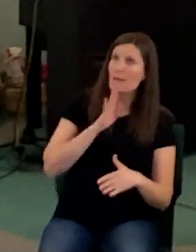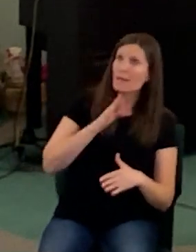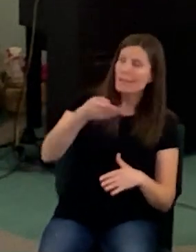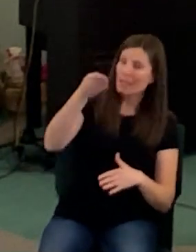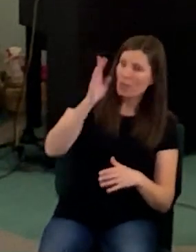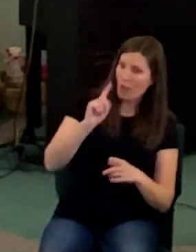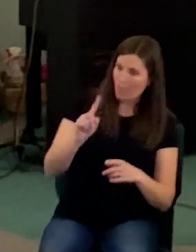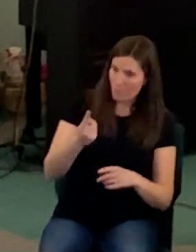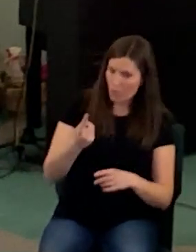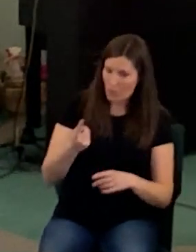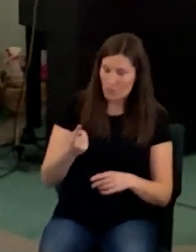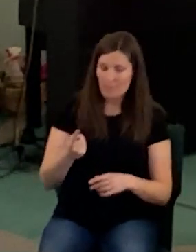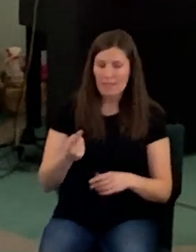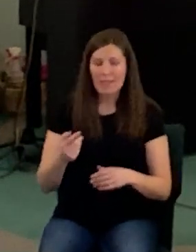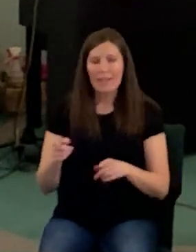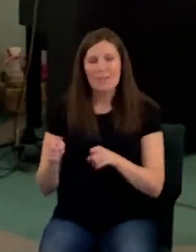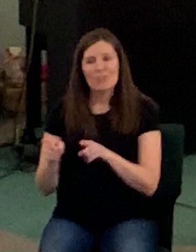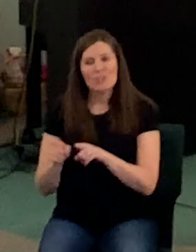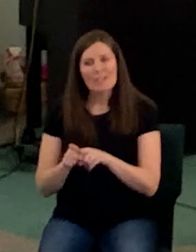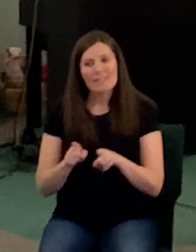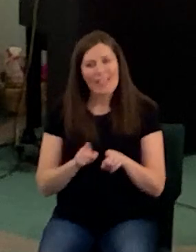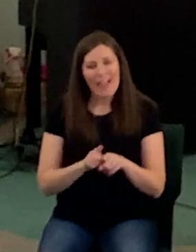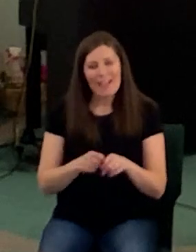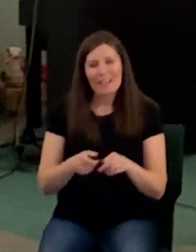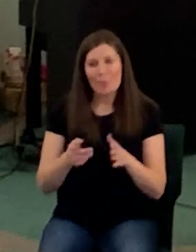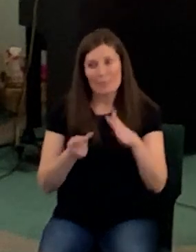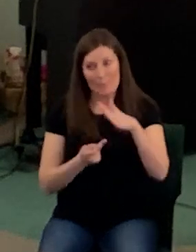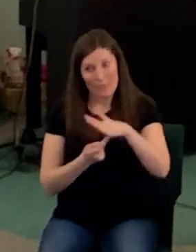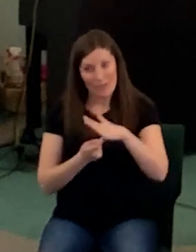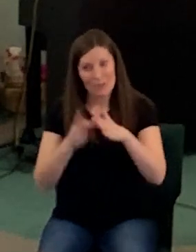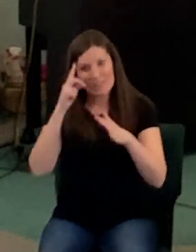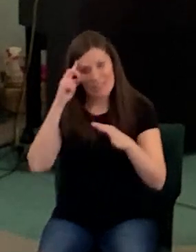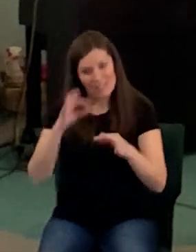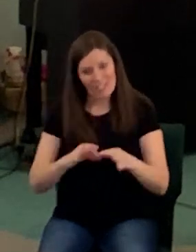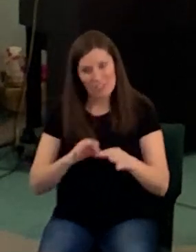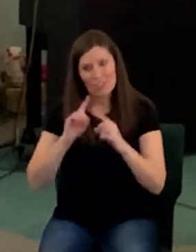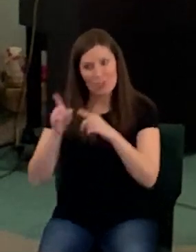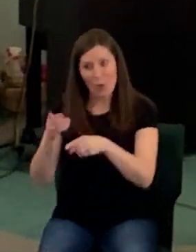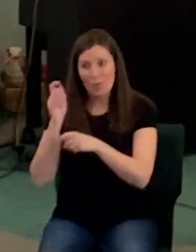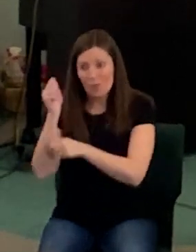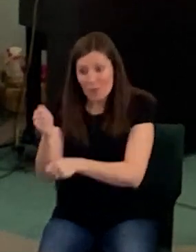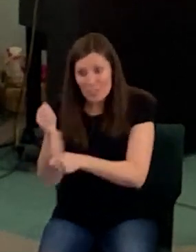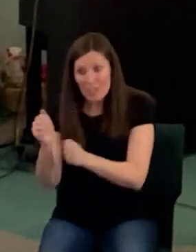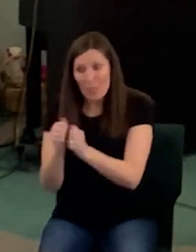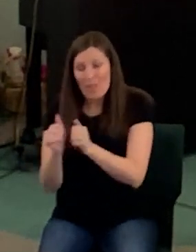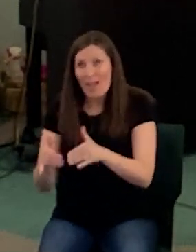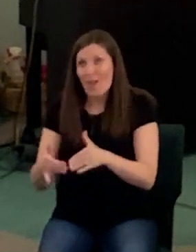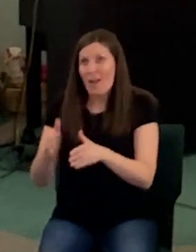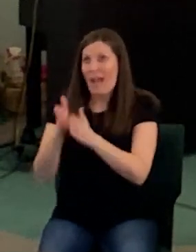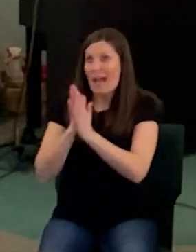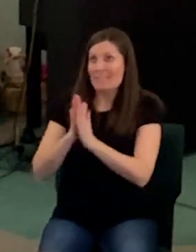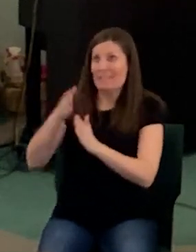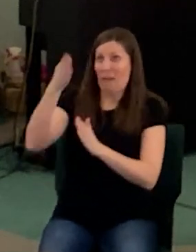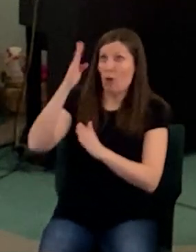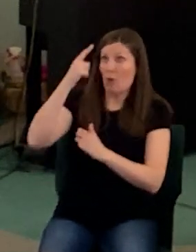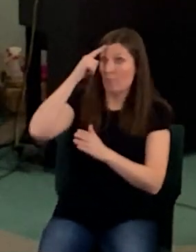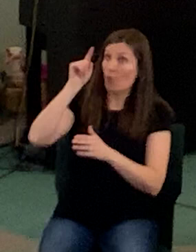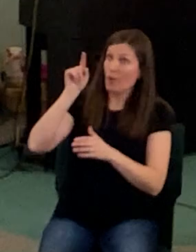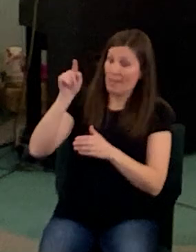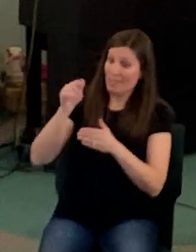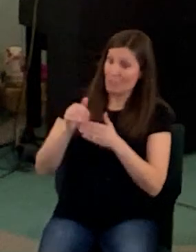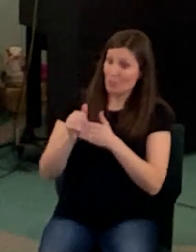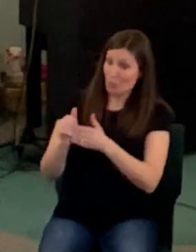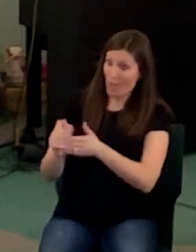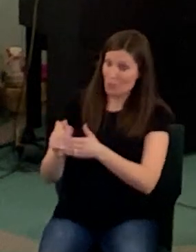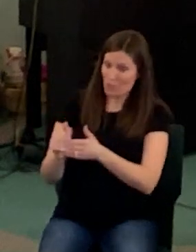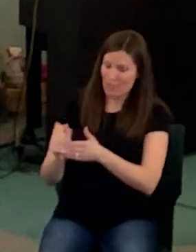to go fishing without asking for God's direction. See, Jesus has a lesson he wants to